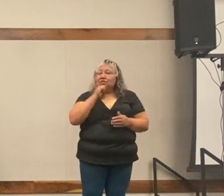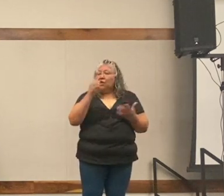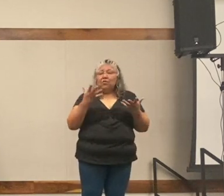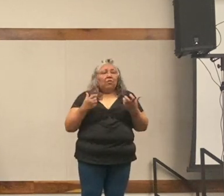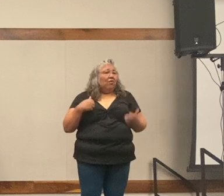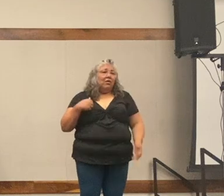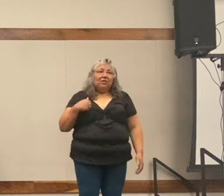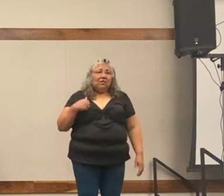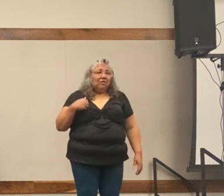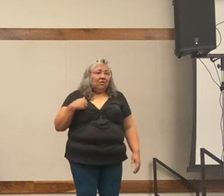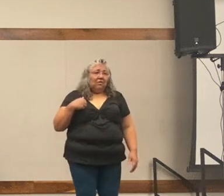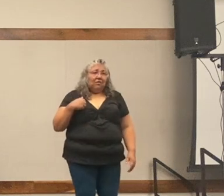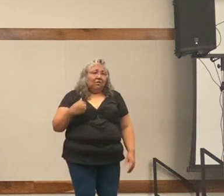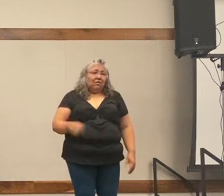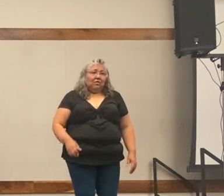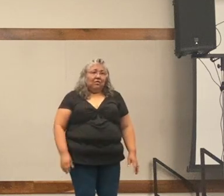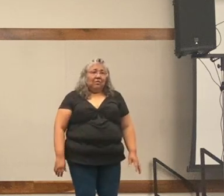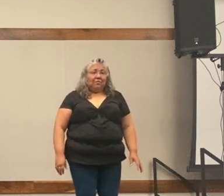wanted.